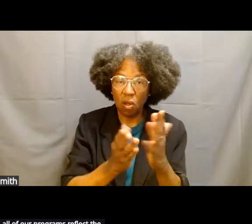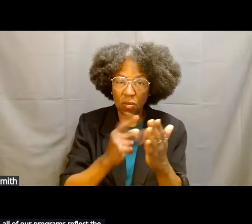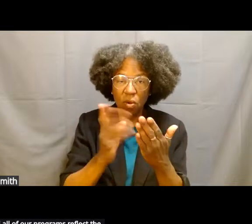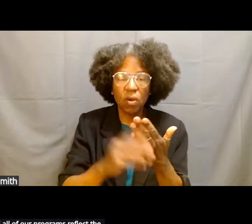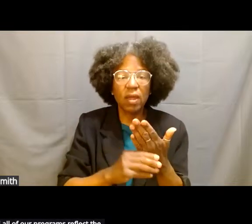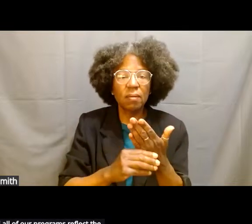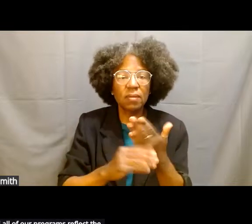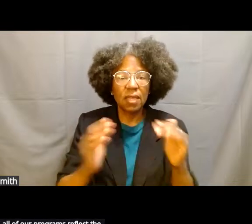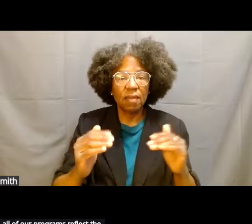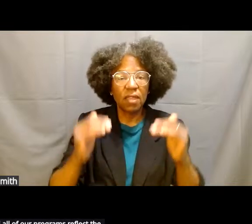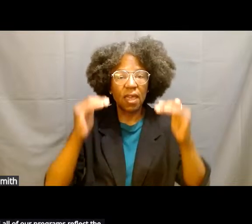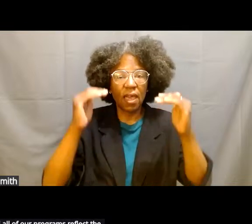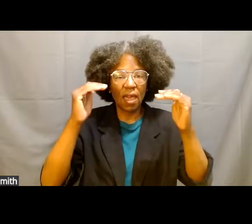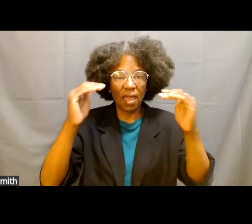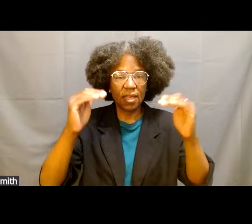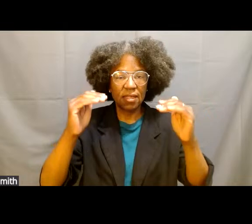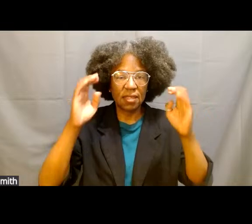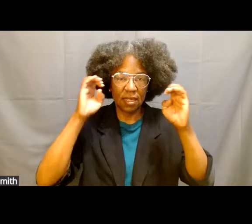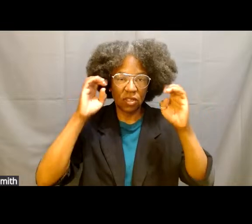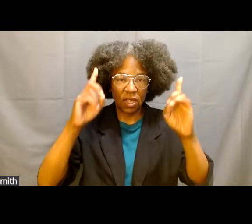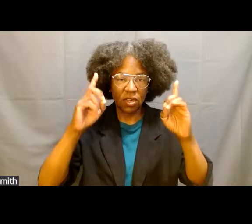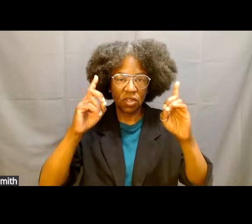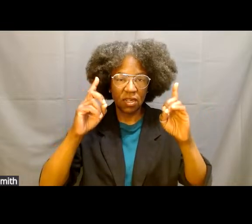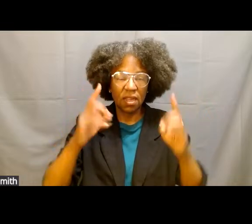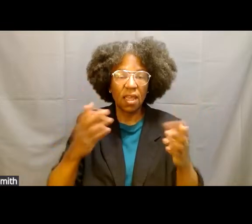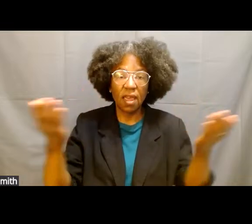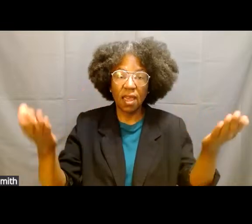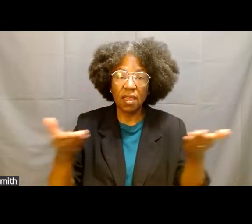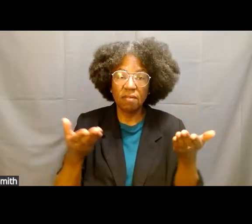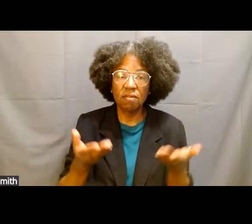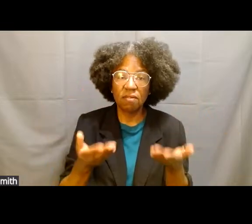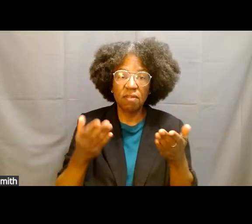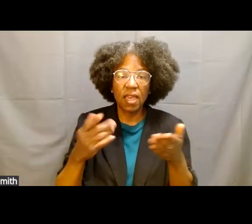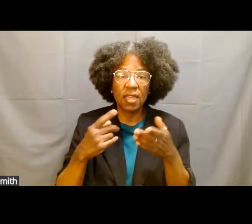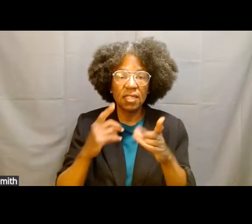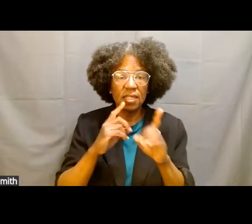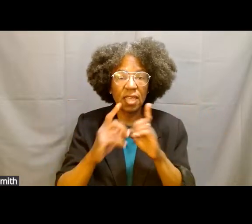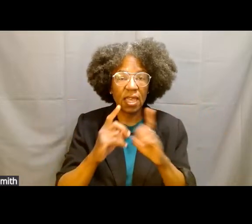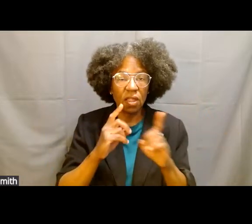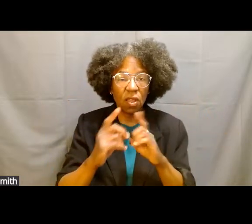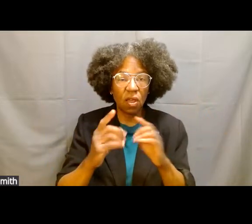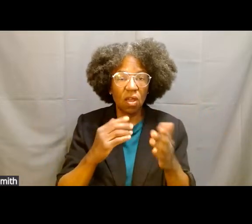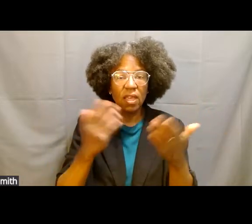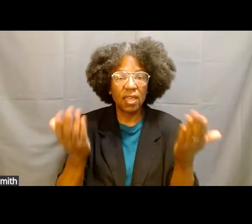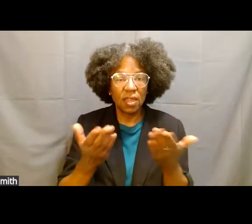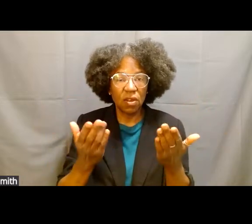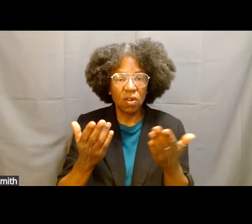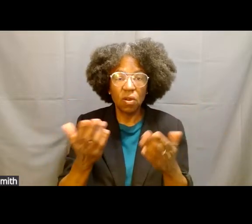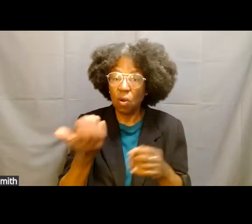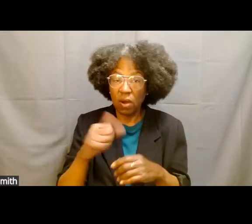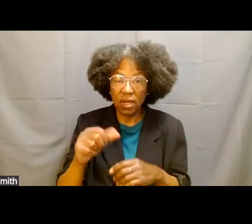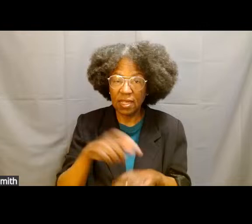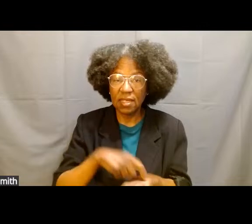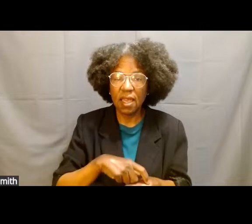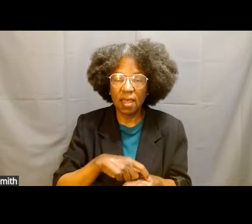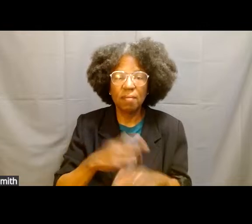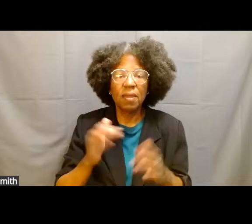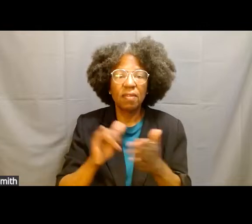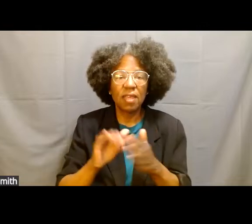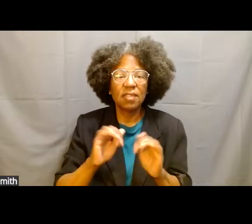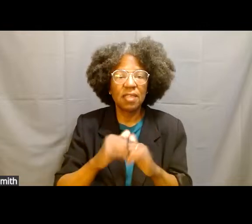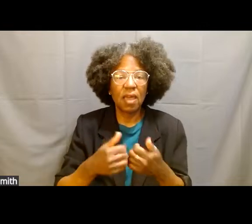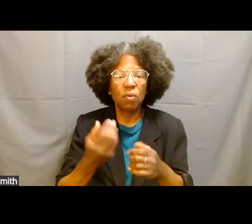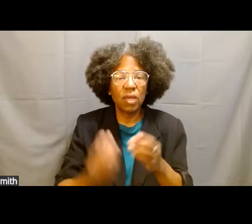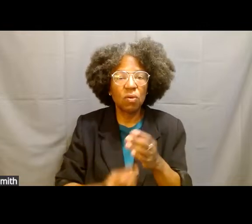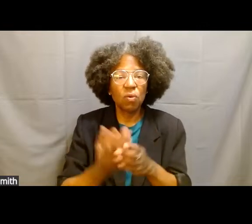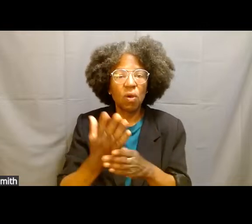I invite dialogue here, tonight, or anytime, because that's how we grow stronger. Let's move forward in the spirit